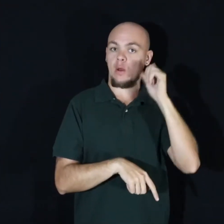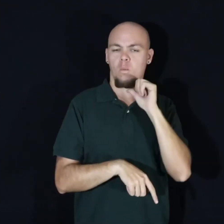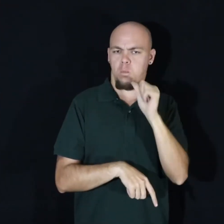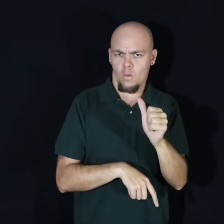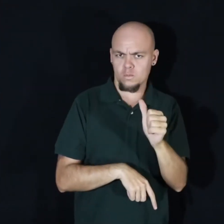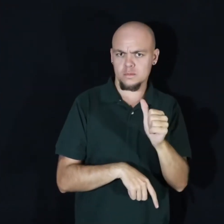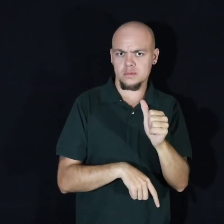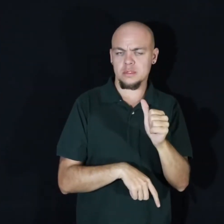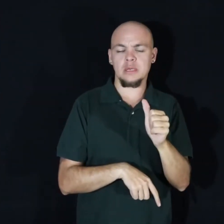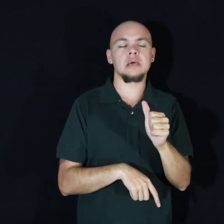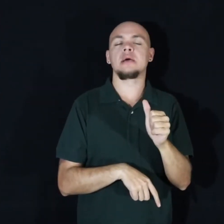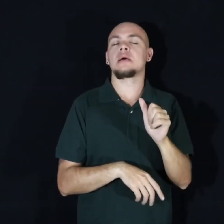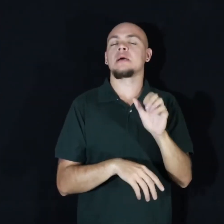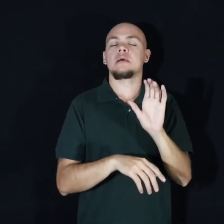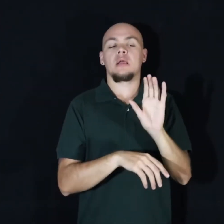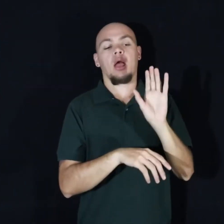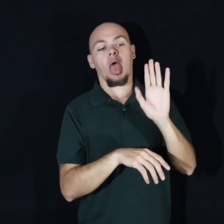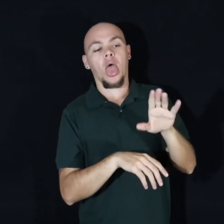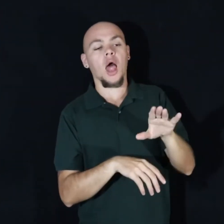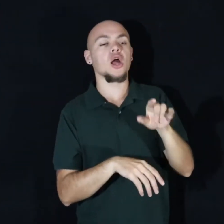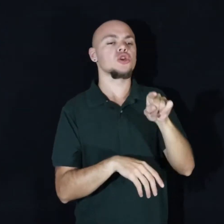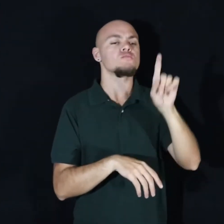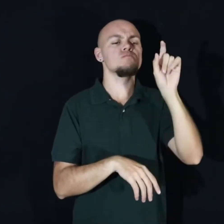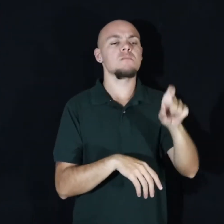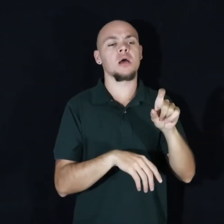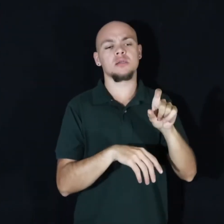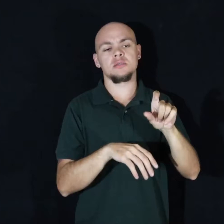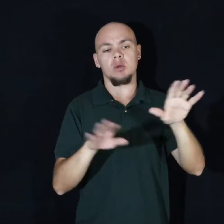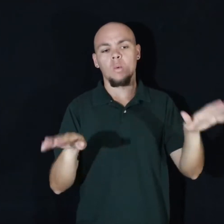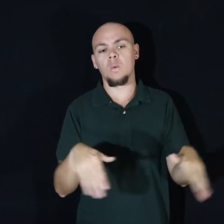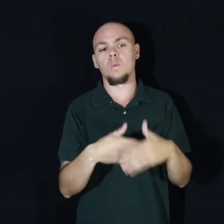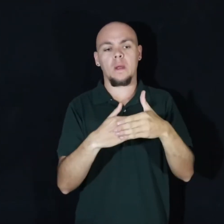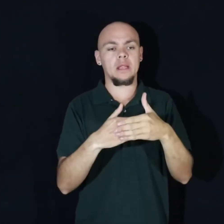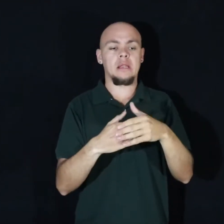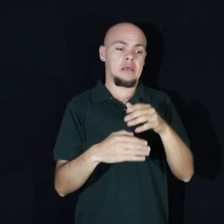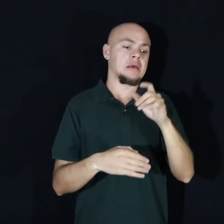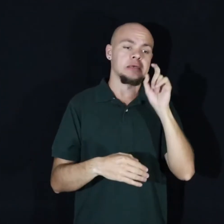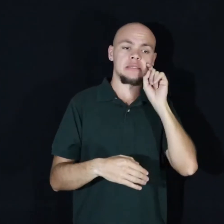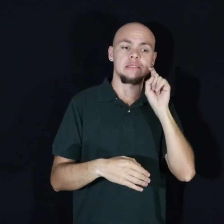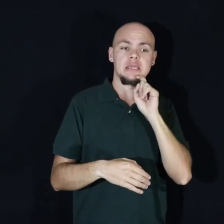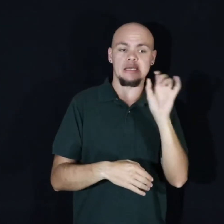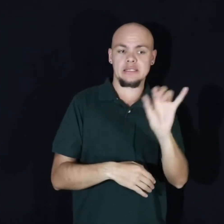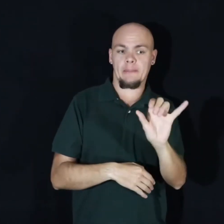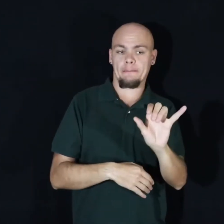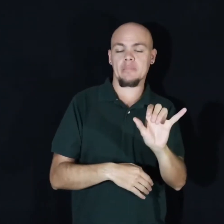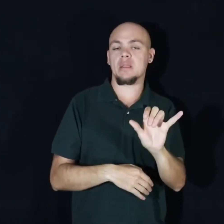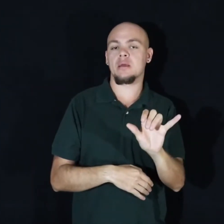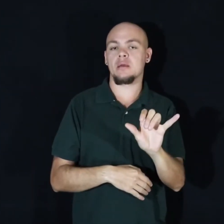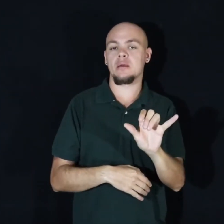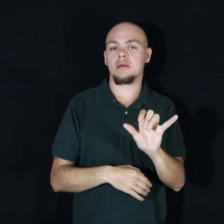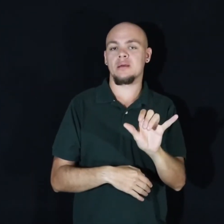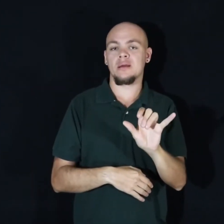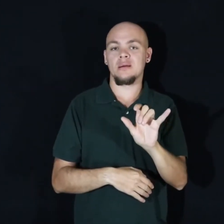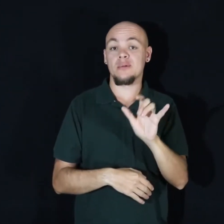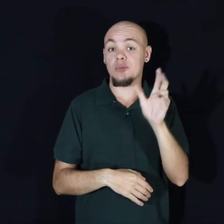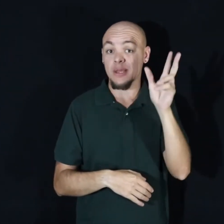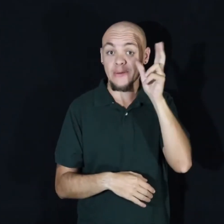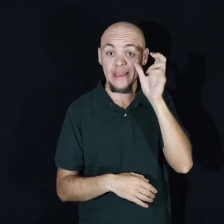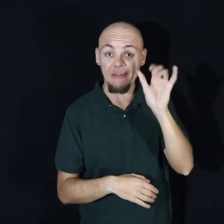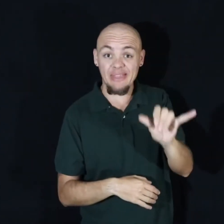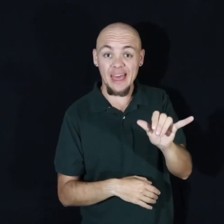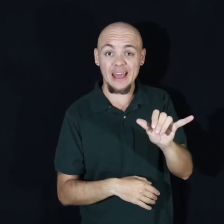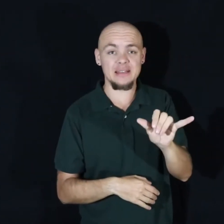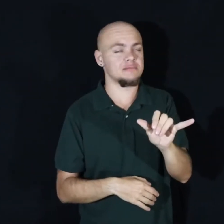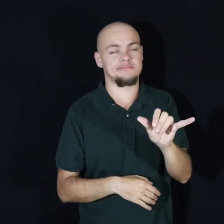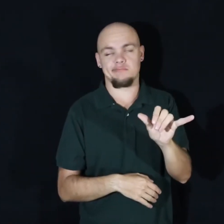that. The government will not and cannot come into a church and say, you have to do this. And when you hear somebody say this,